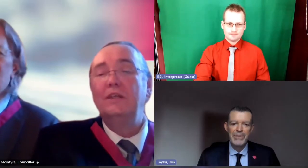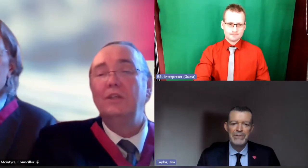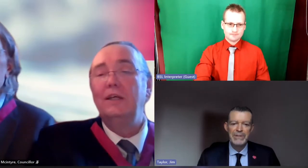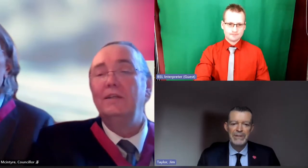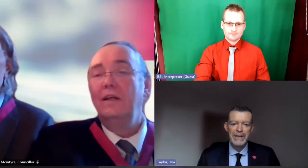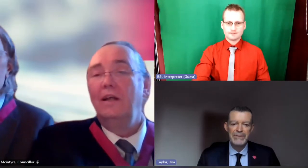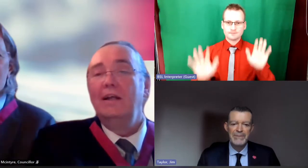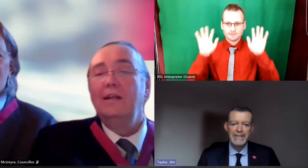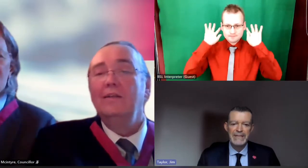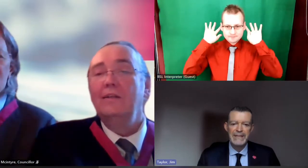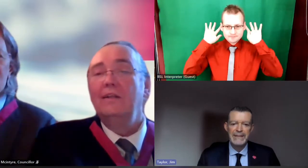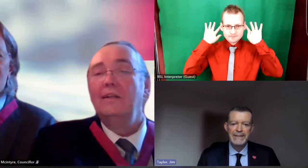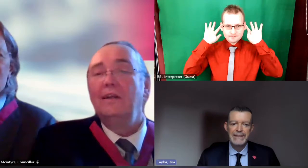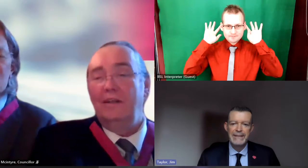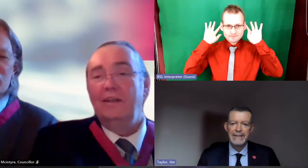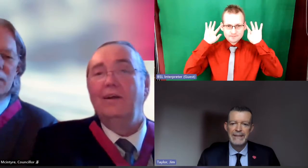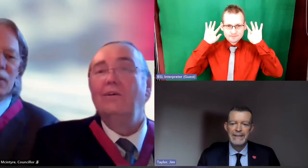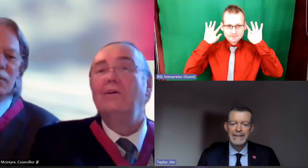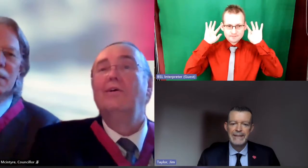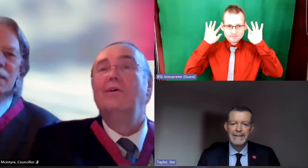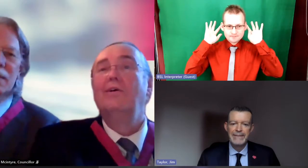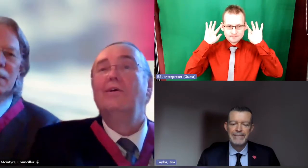You're on mute, Councillor McIntyre.